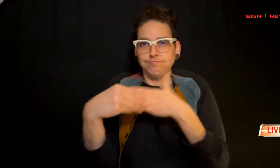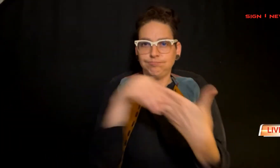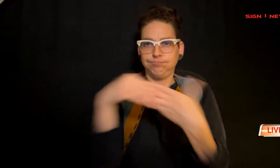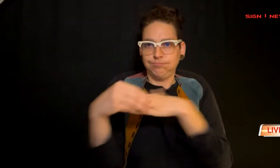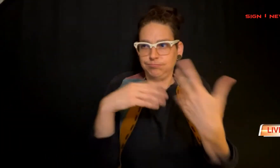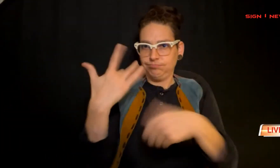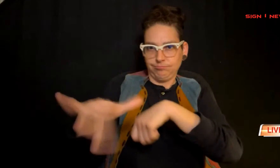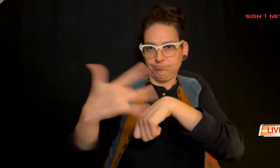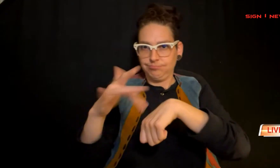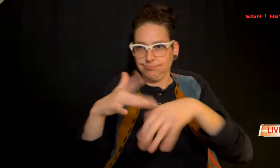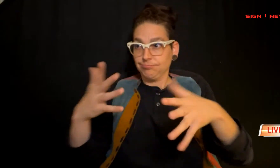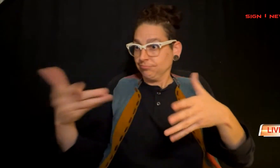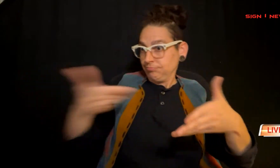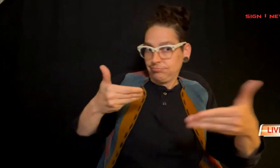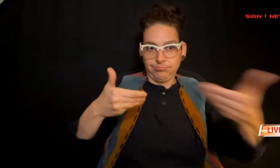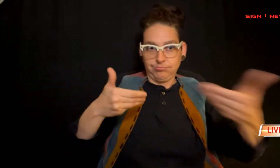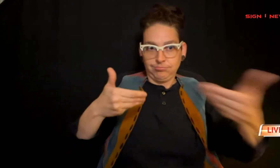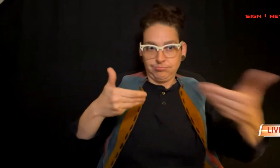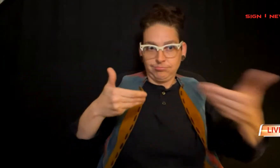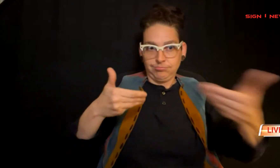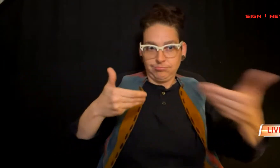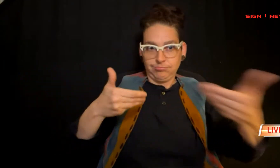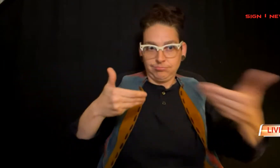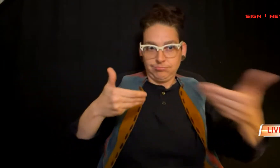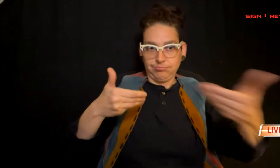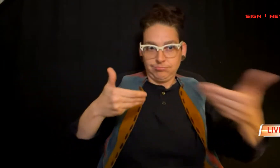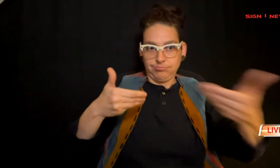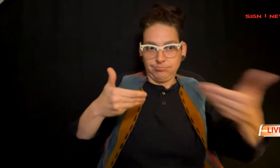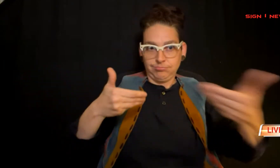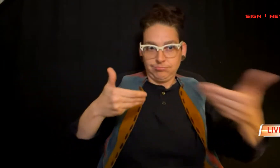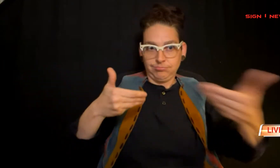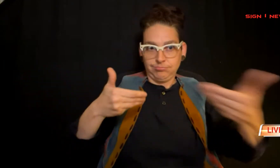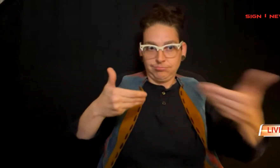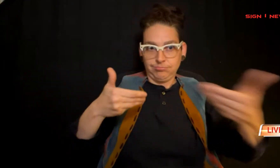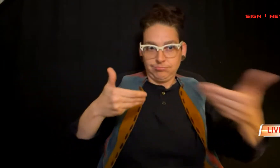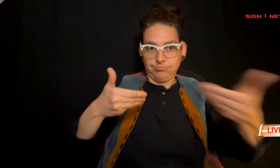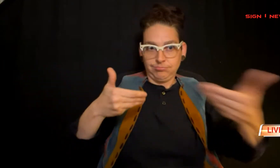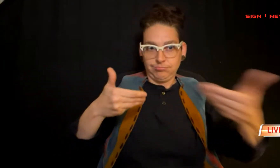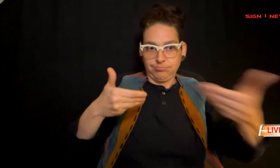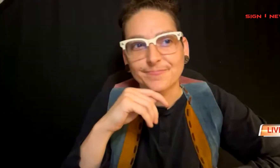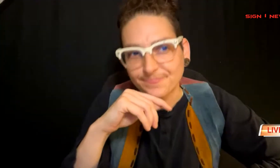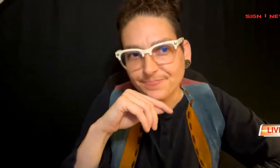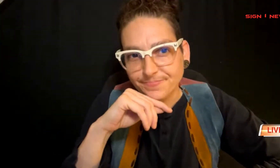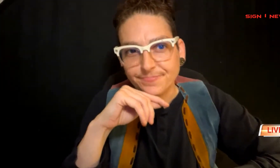I'm kind of going very flexible and available. You hire me, I'll do whatever you need me to do.